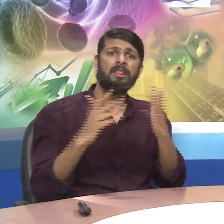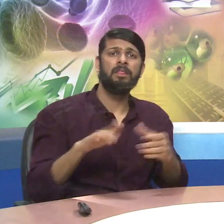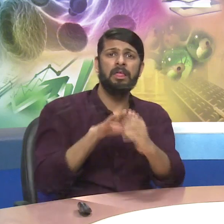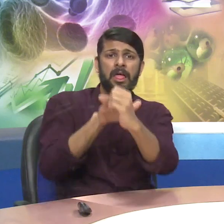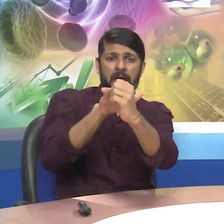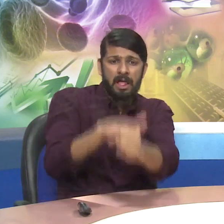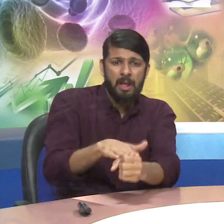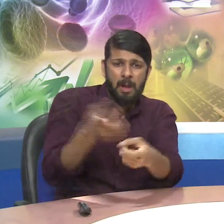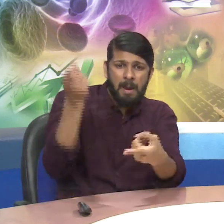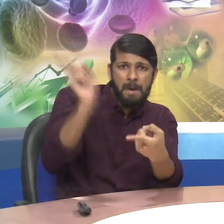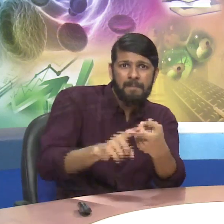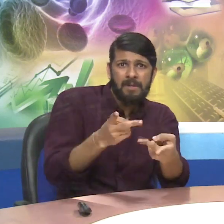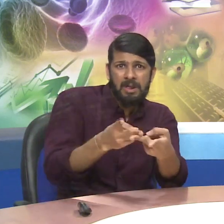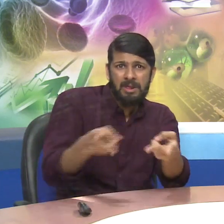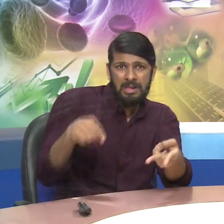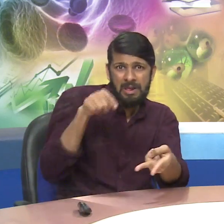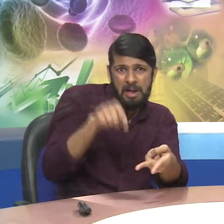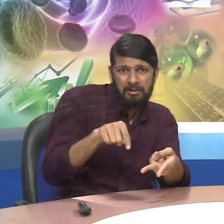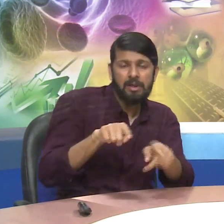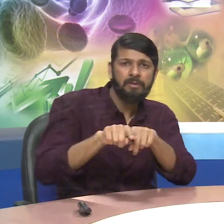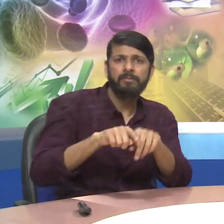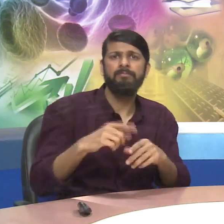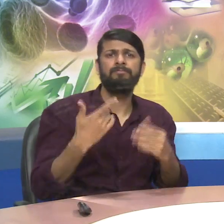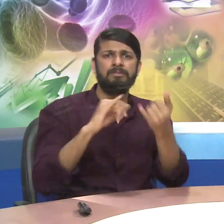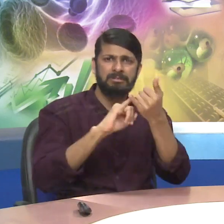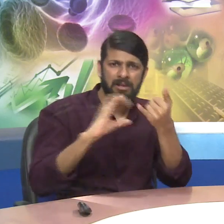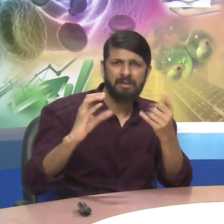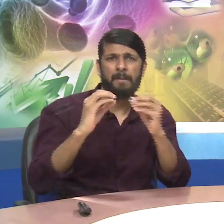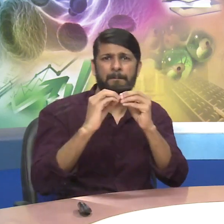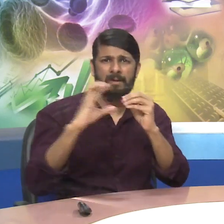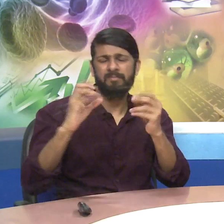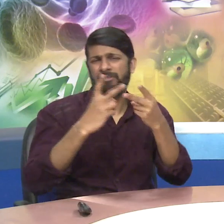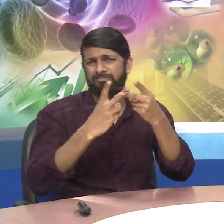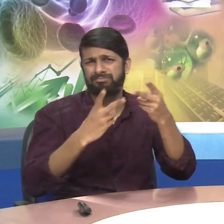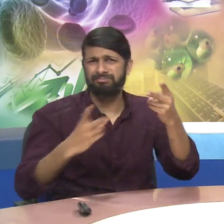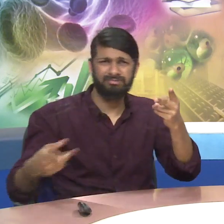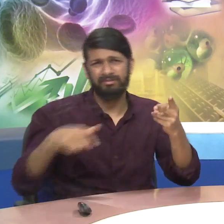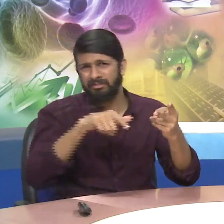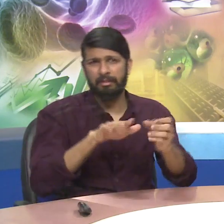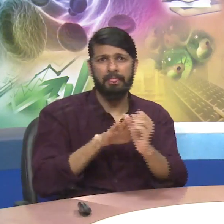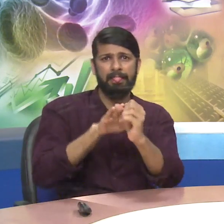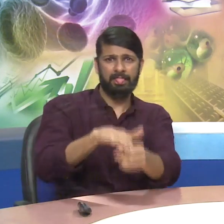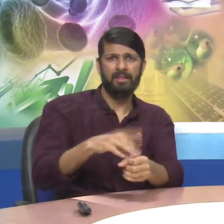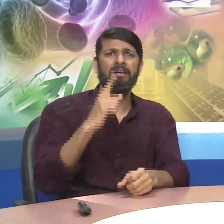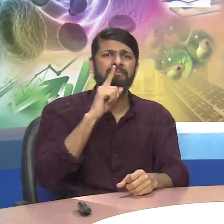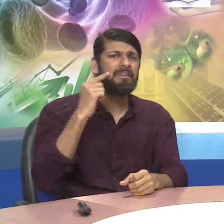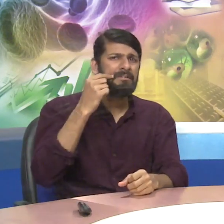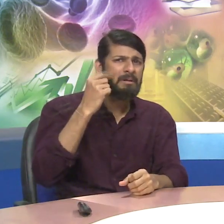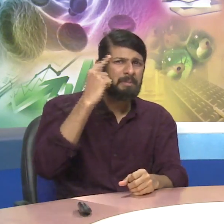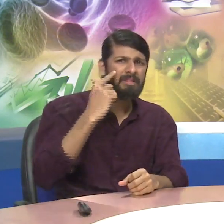All the citizens of India should be treated equally and extended equal protection of law without